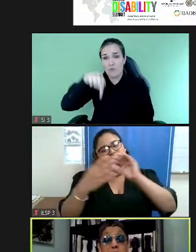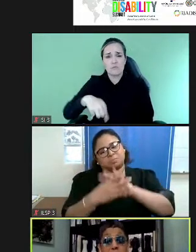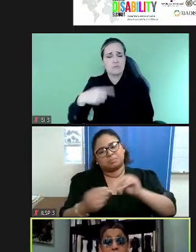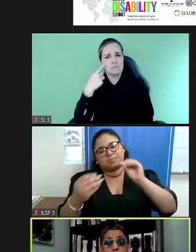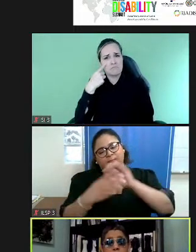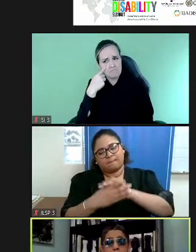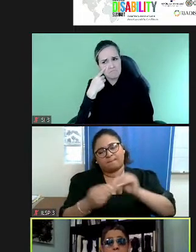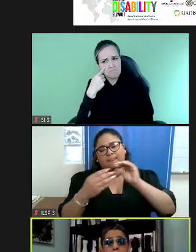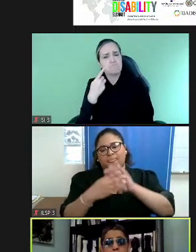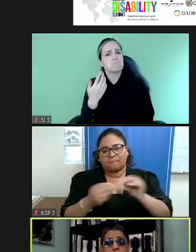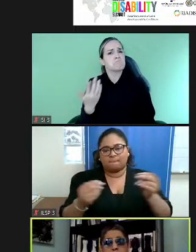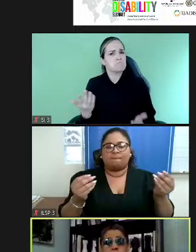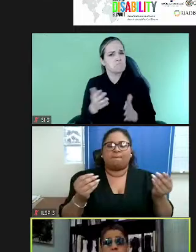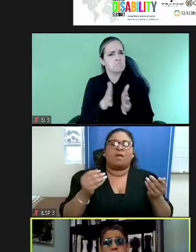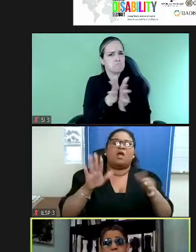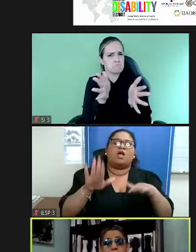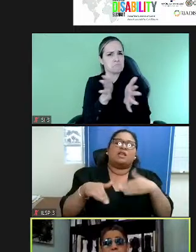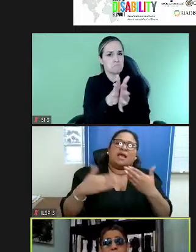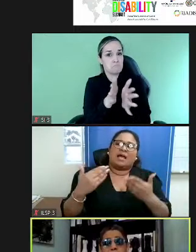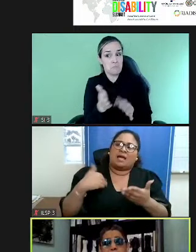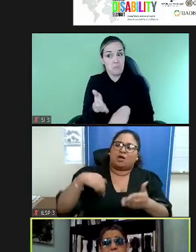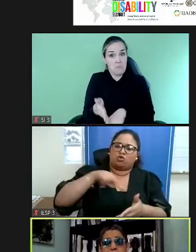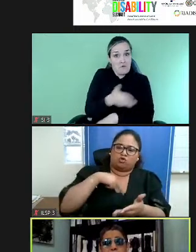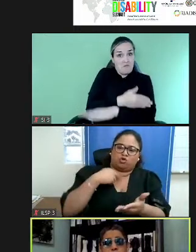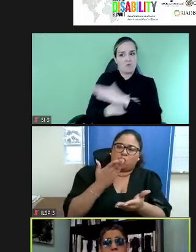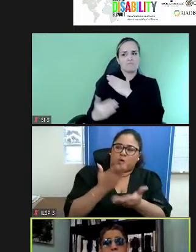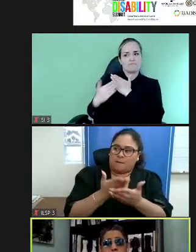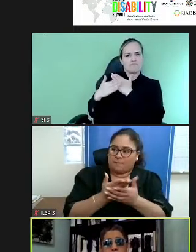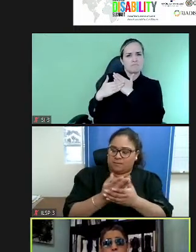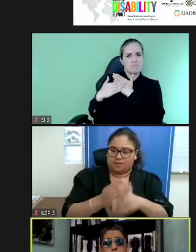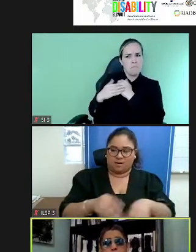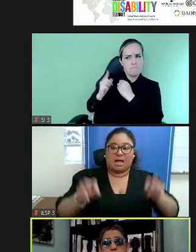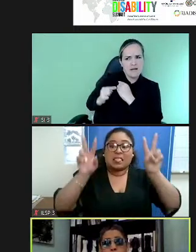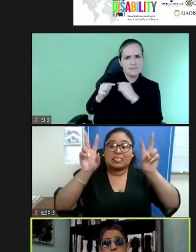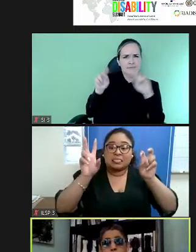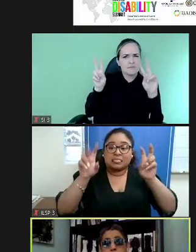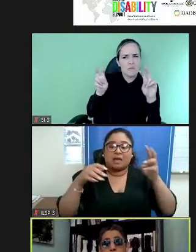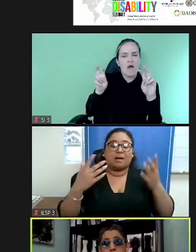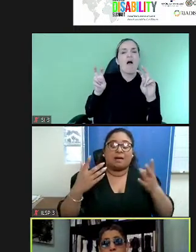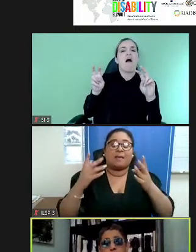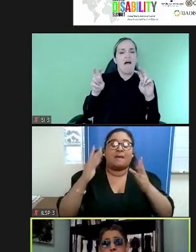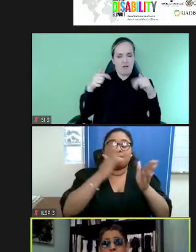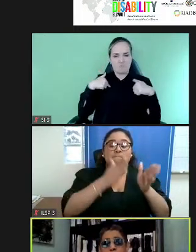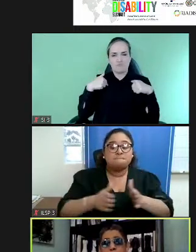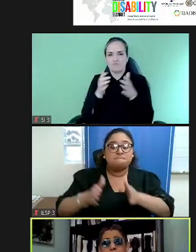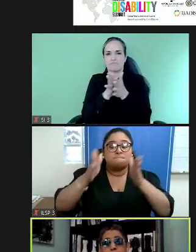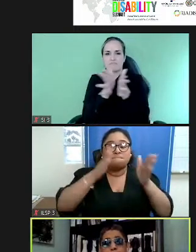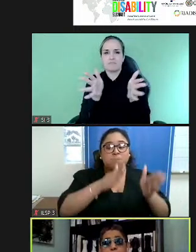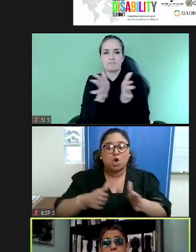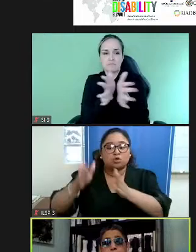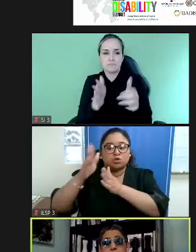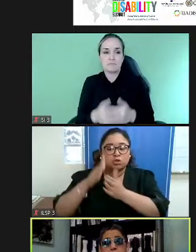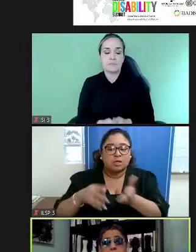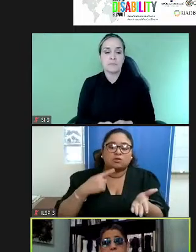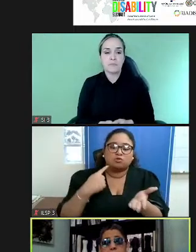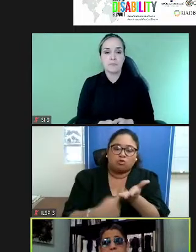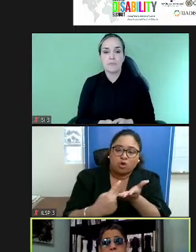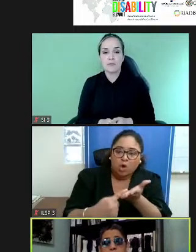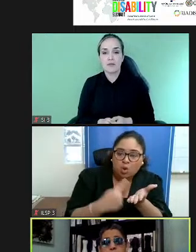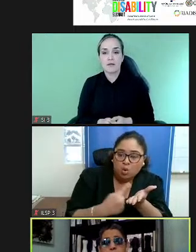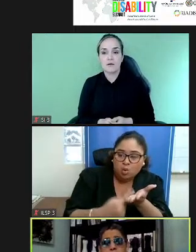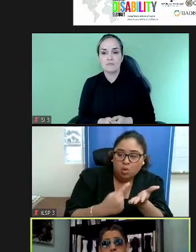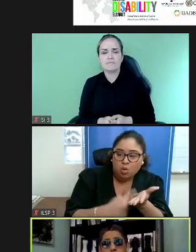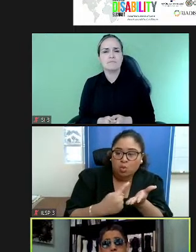information in the framework of what was requested by us so in relation with the processes consultation